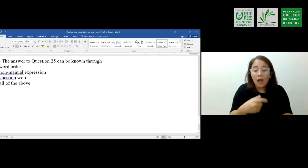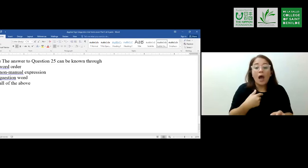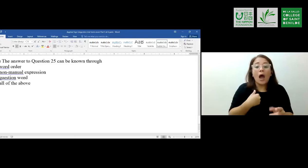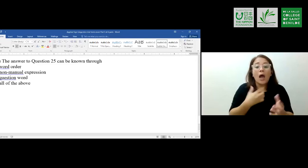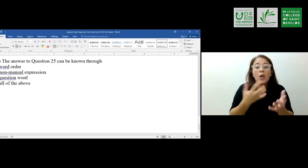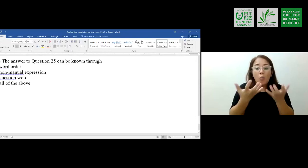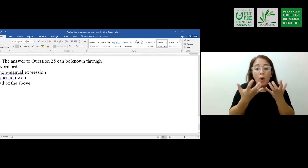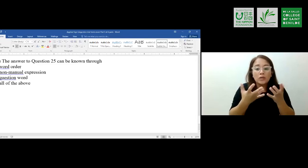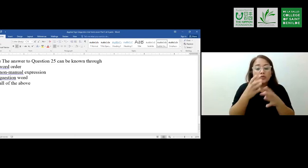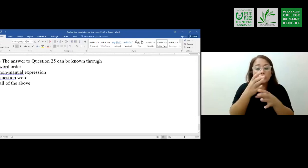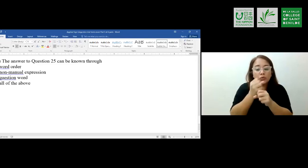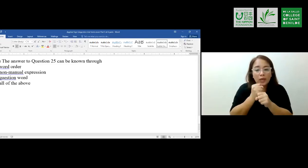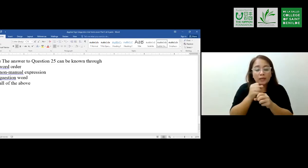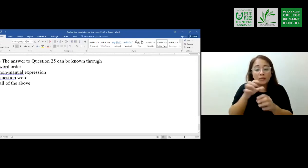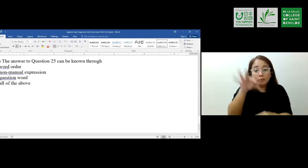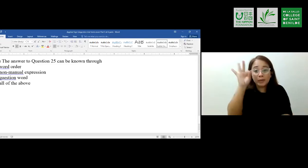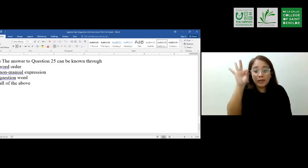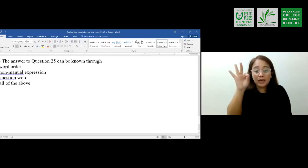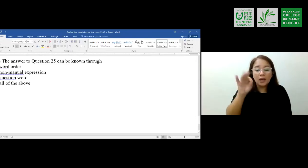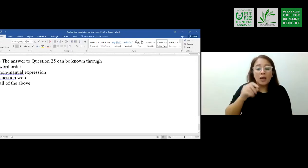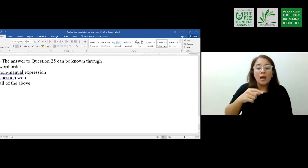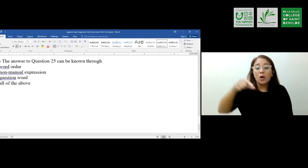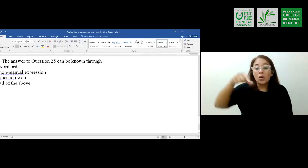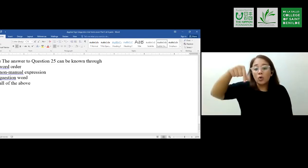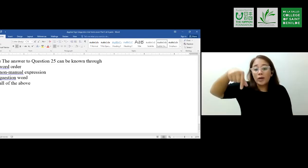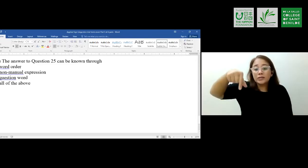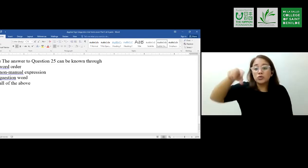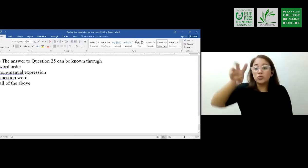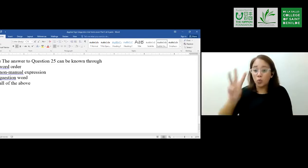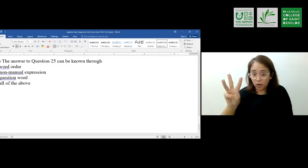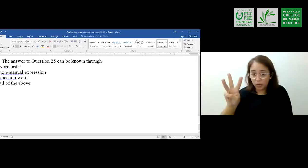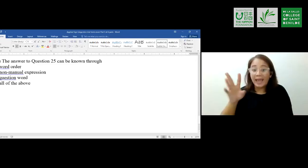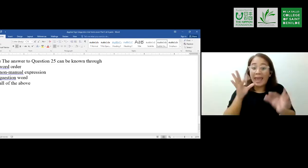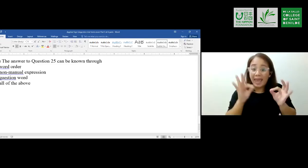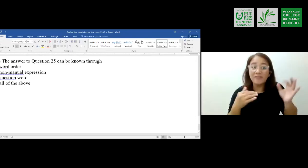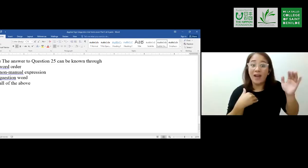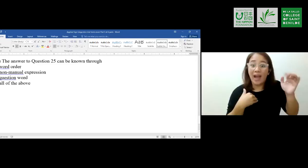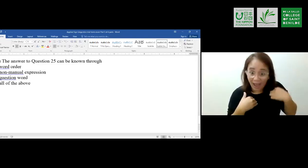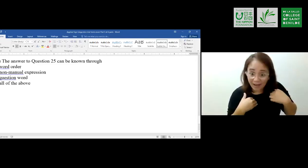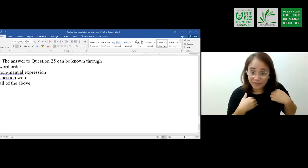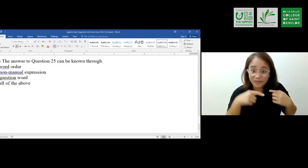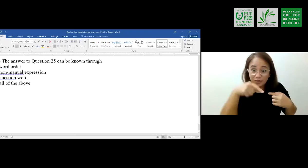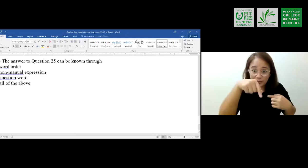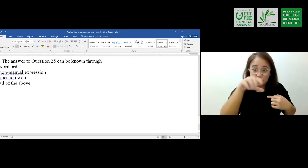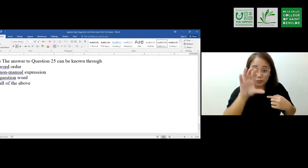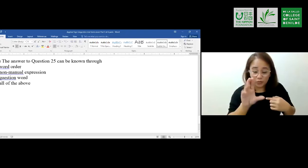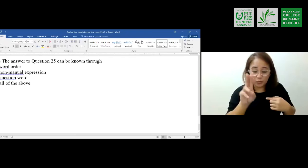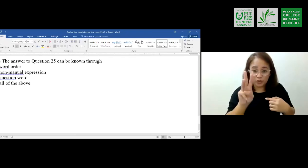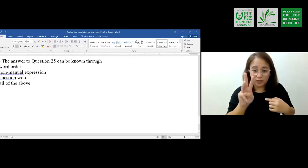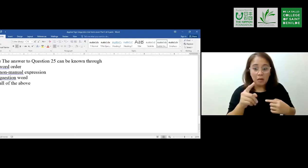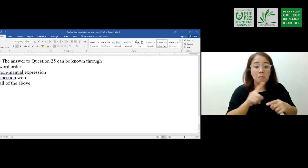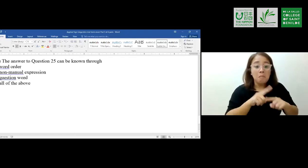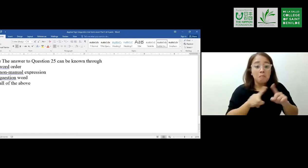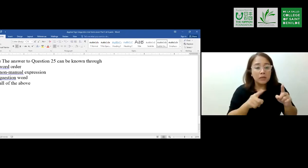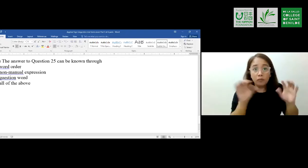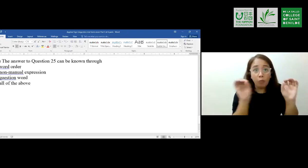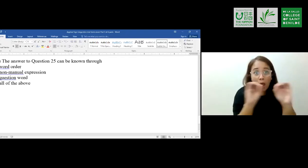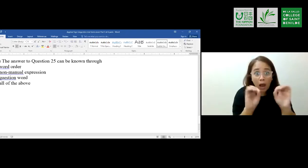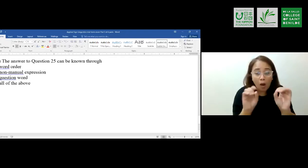there is a question word. And if there's not a question word, but only facial expression, then I want you to pick